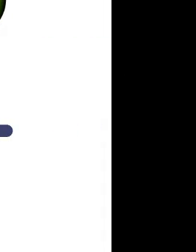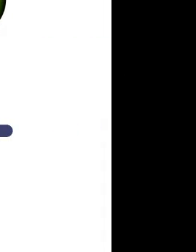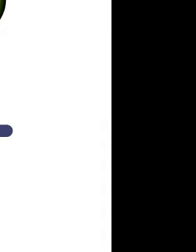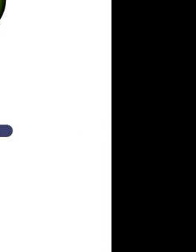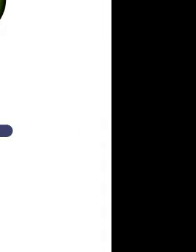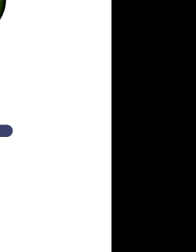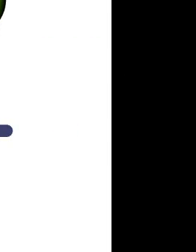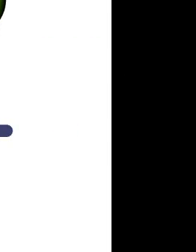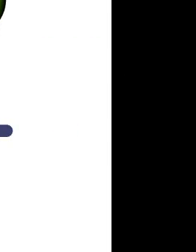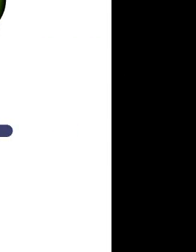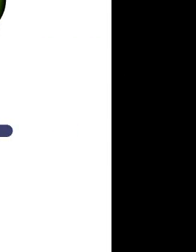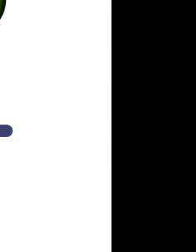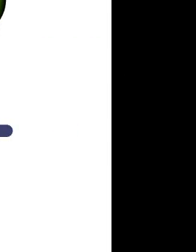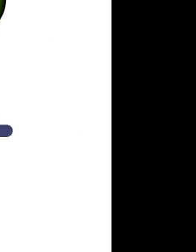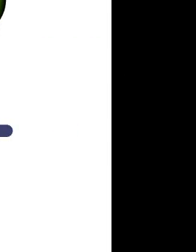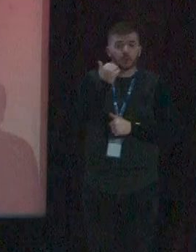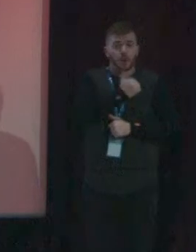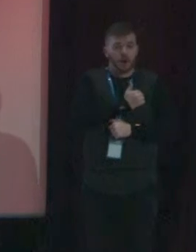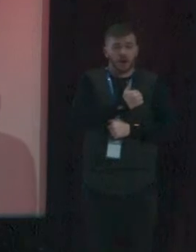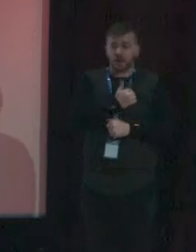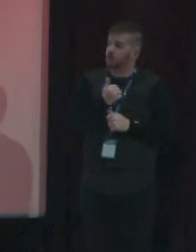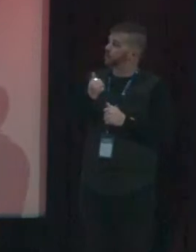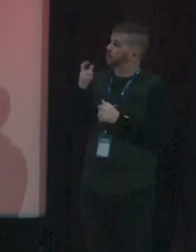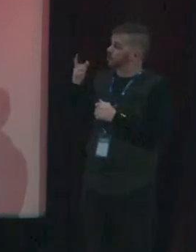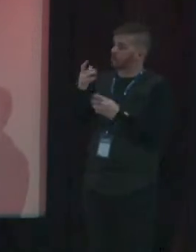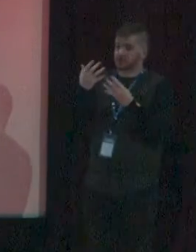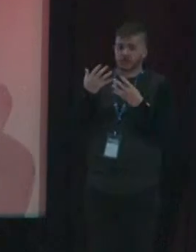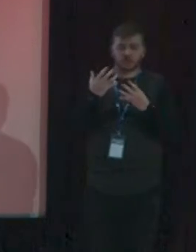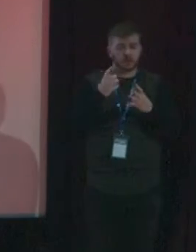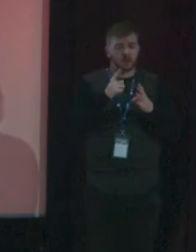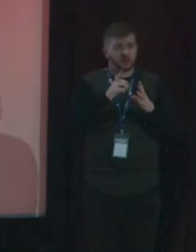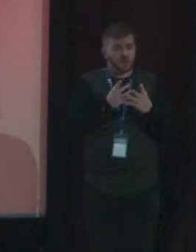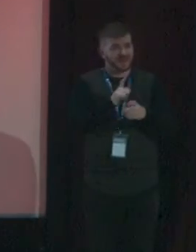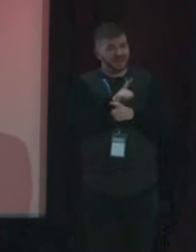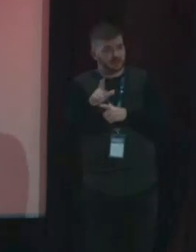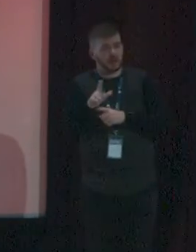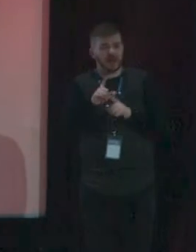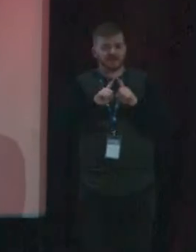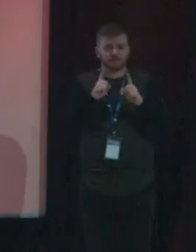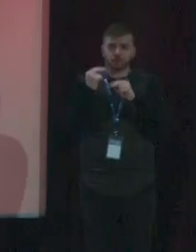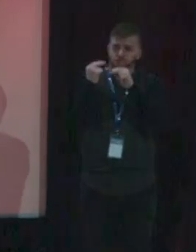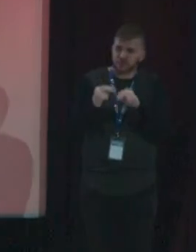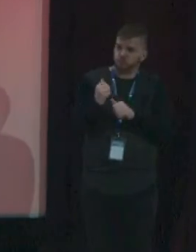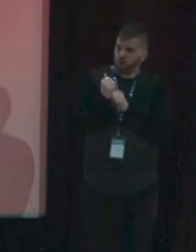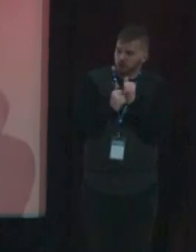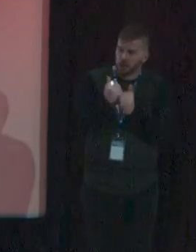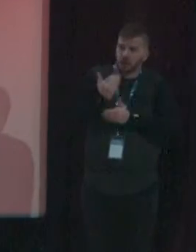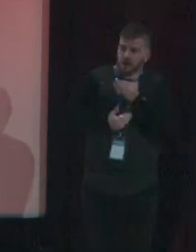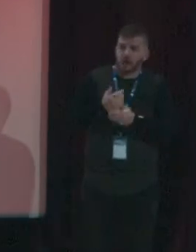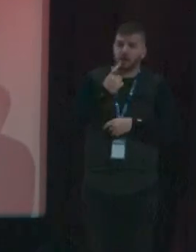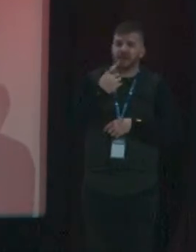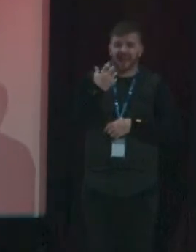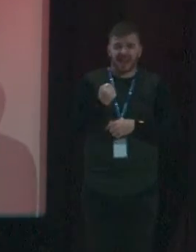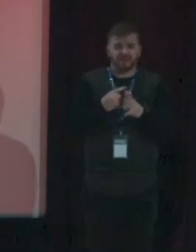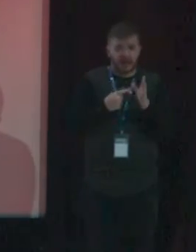game, Discworld Noir, 9 years later, I still have a conventional narrative structure, right? The story still works on a conventional narrative structure. There's an